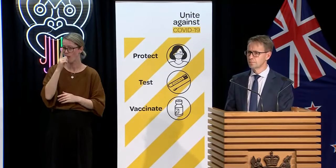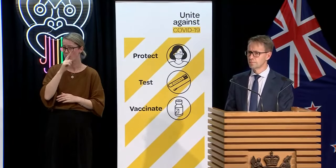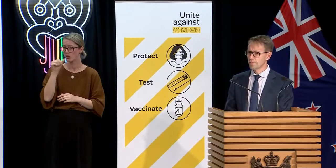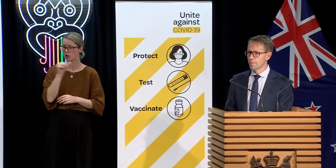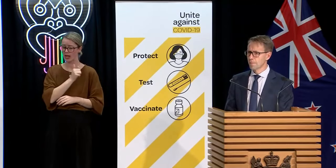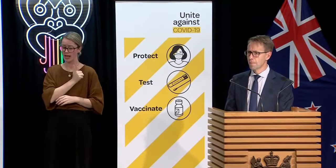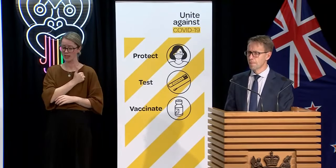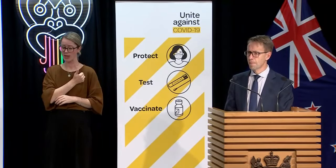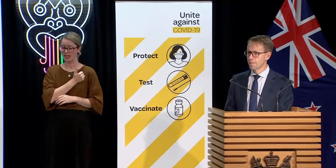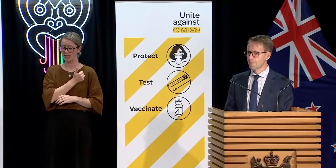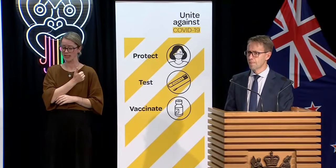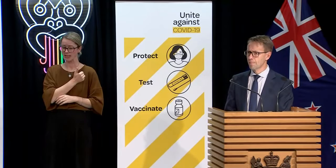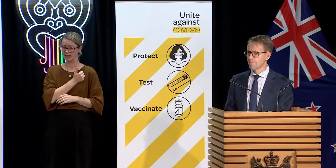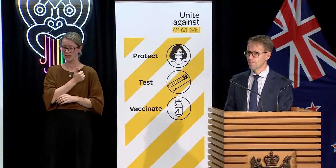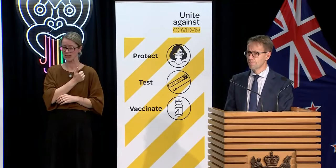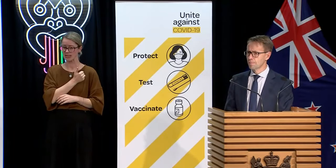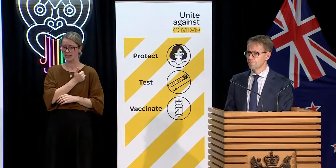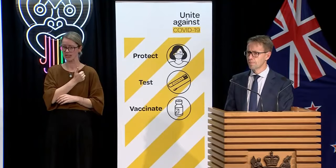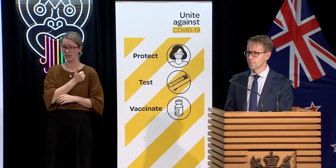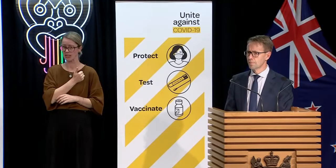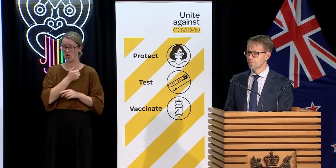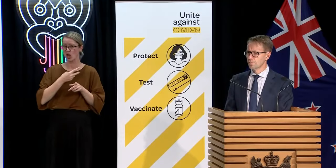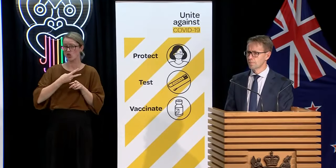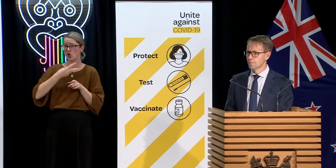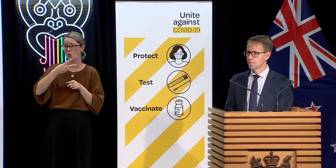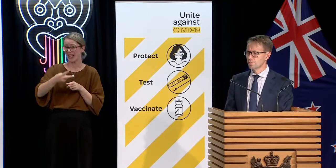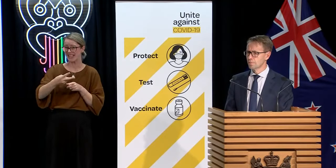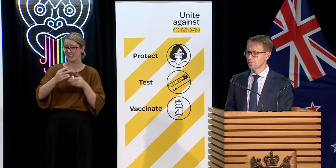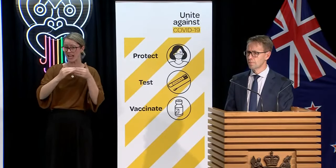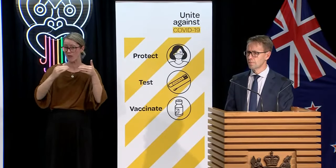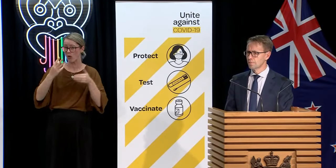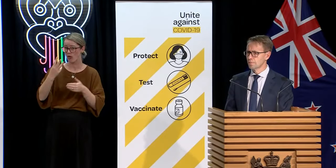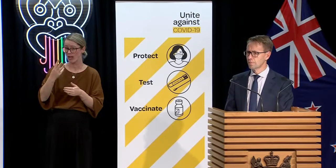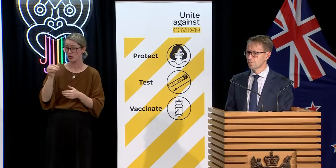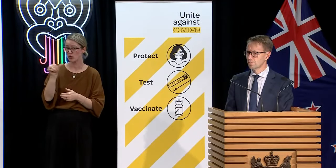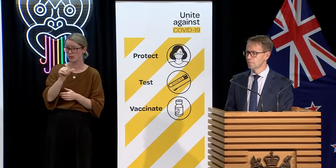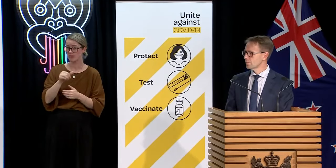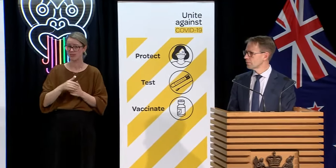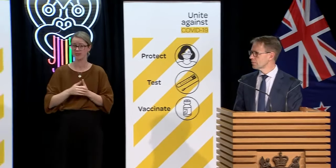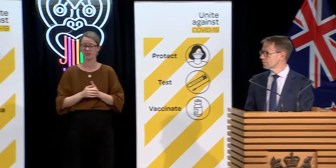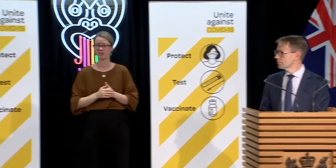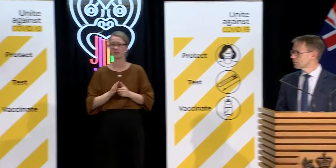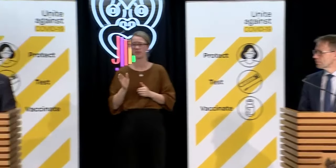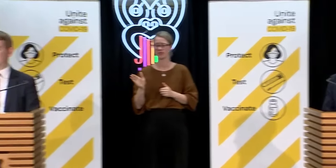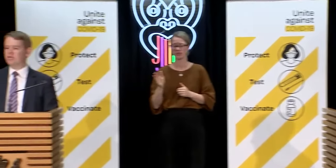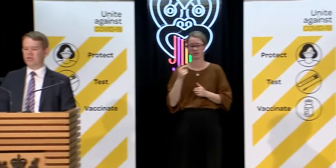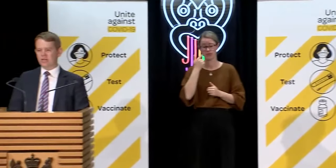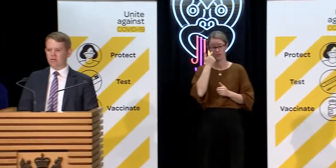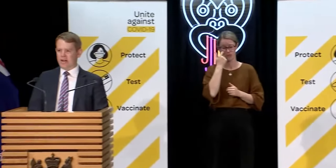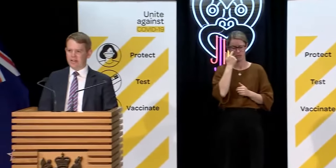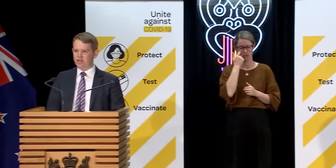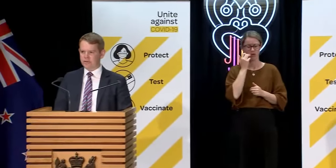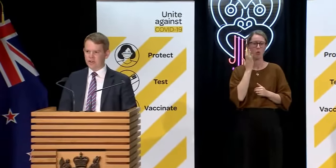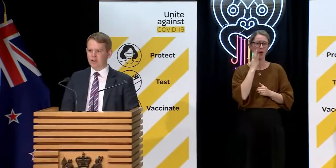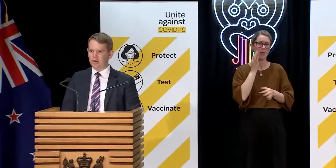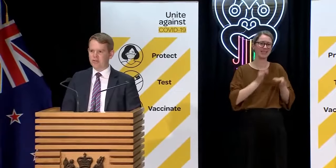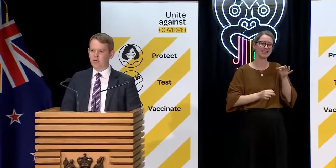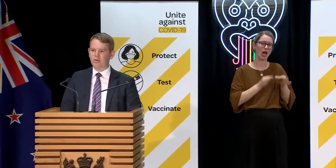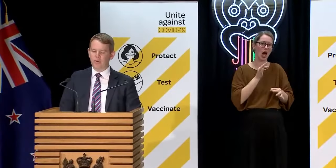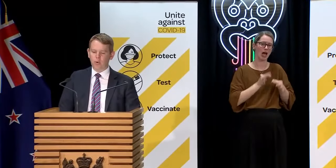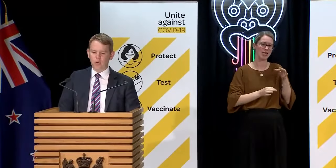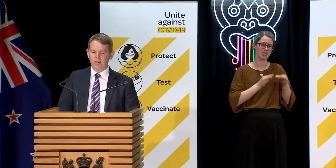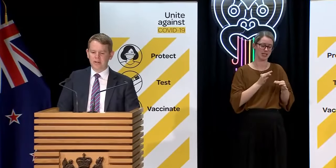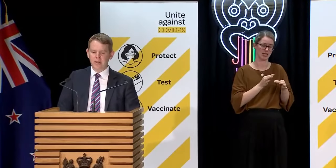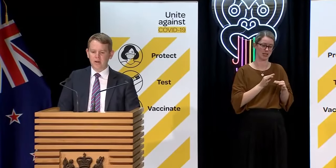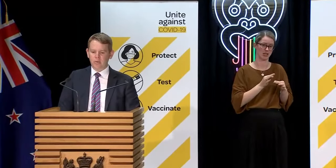expect to be spending at least a full cycle, 14 days, then in level 3? Look, I think when we confirm decisions around a shift in alert